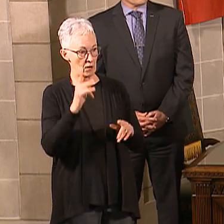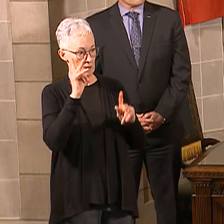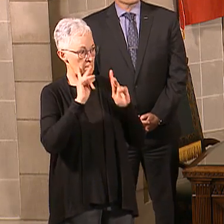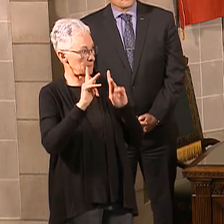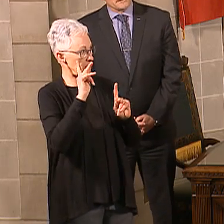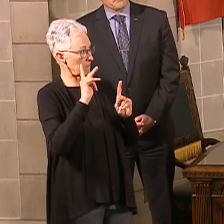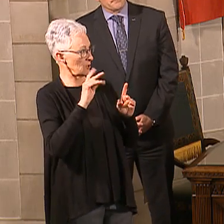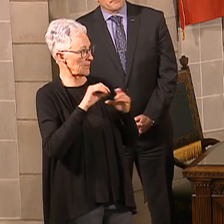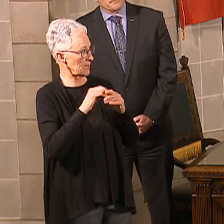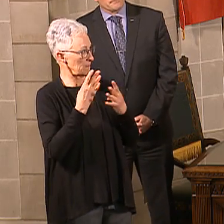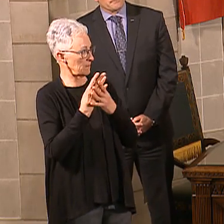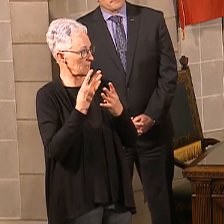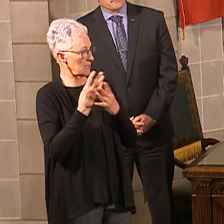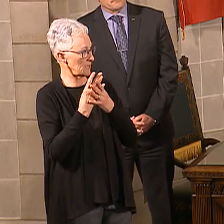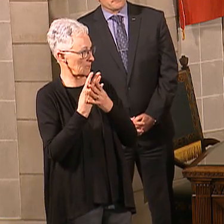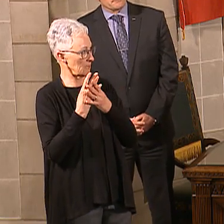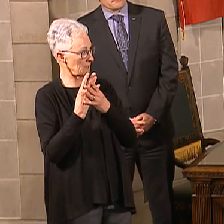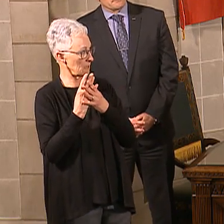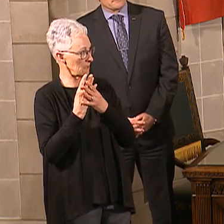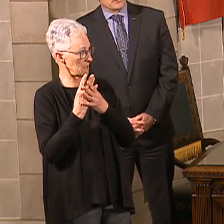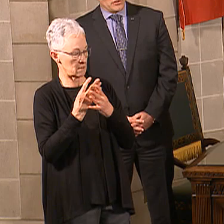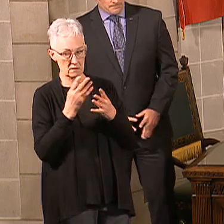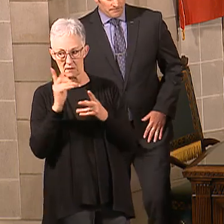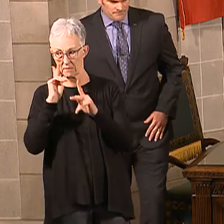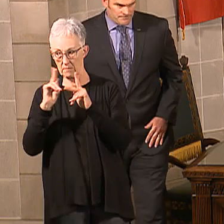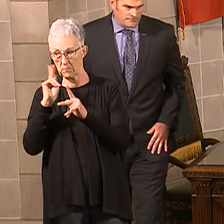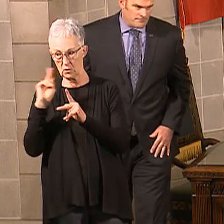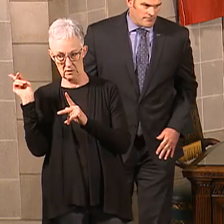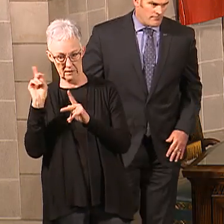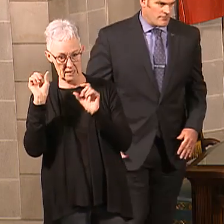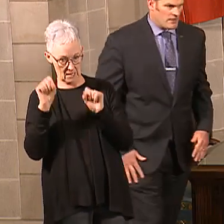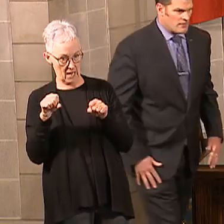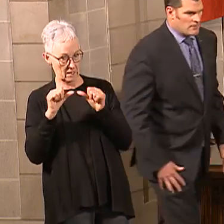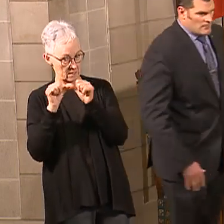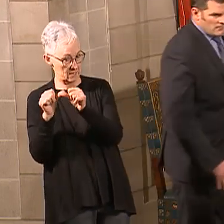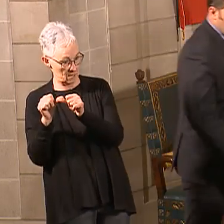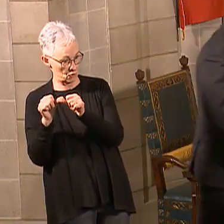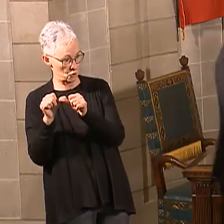Jason, you heard the question. Please repeat it when you come up here to answer. Sure. Thank you.